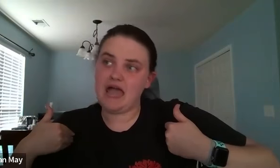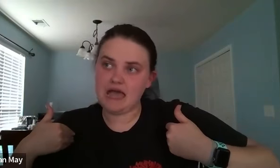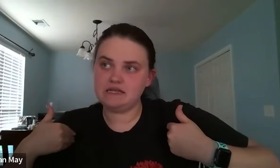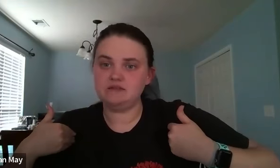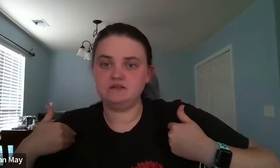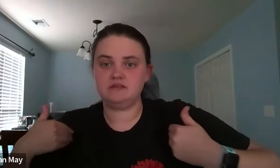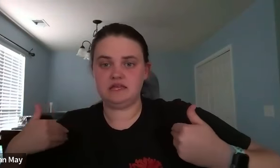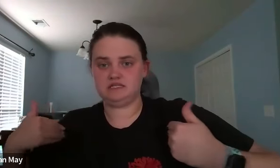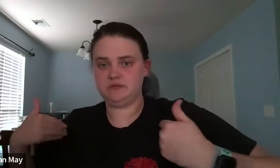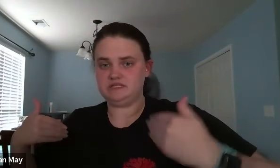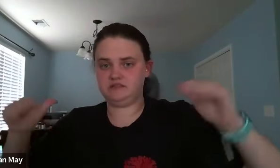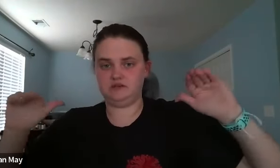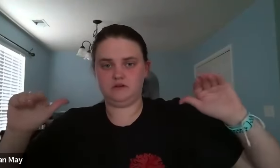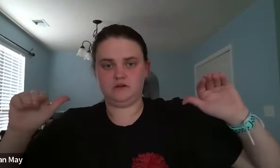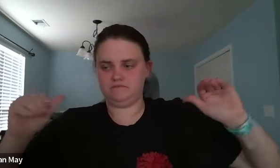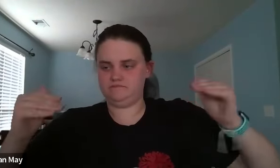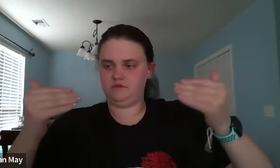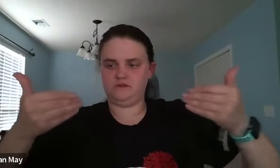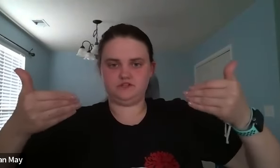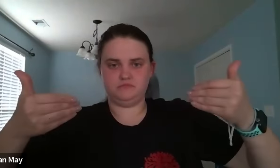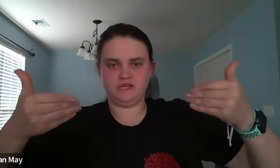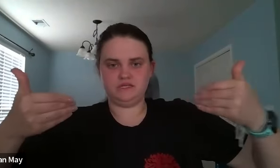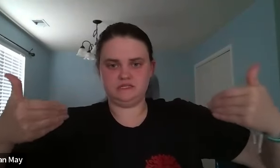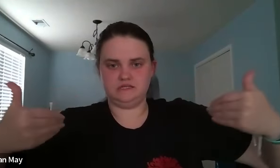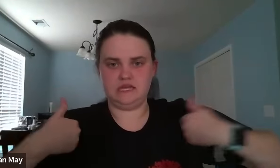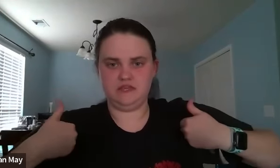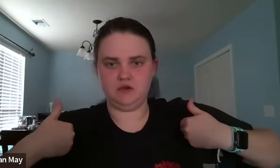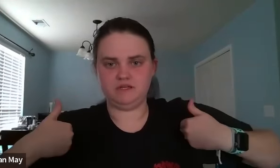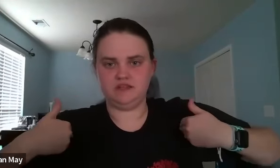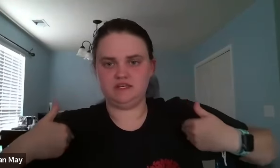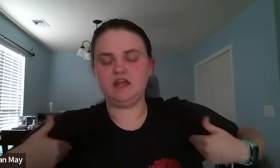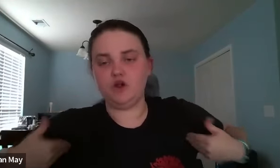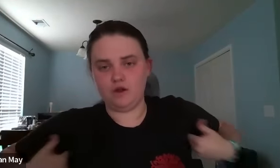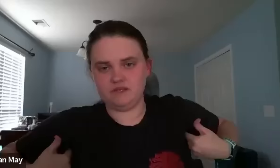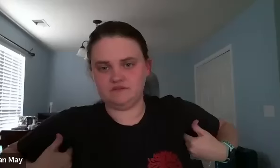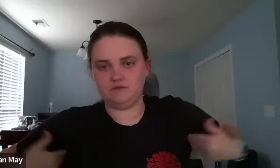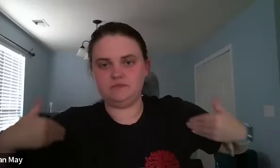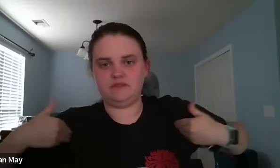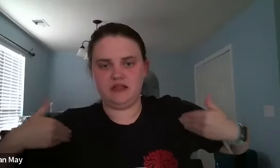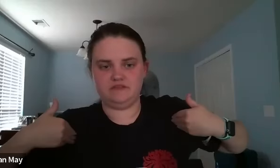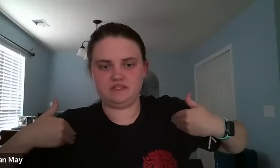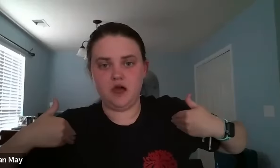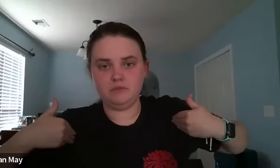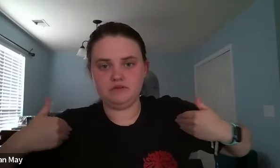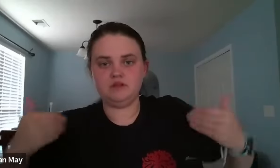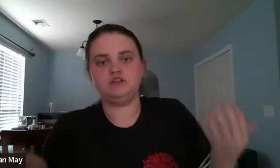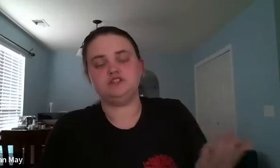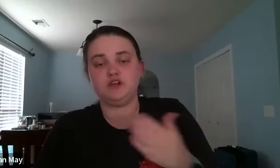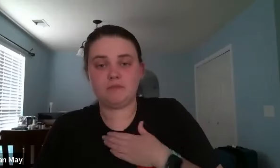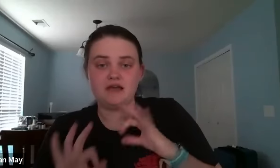had, and it's basically your fingers are bent and they go into like, not your armpits like fully, but like kind of the top. So you can go, my